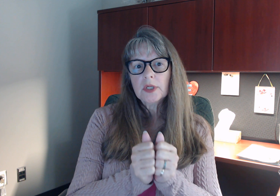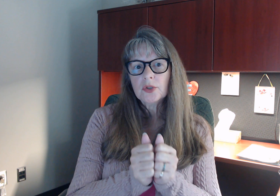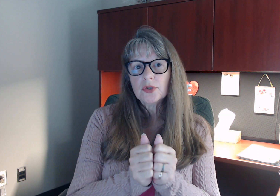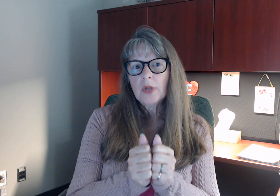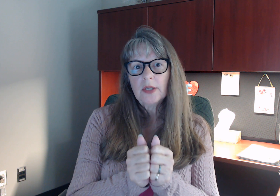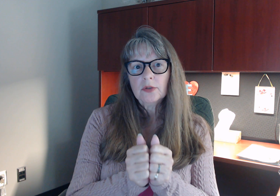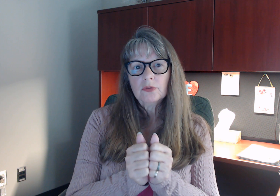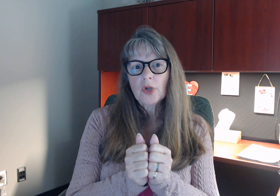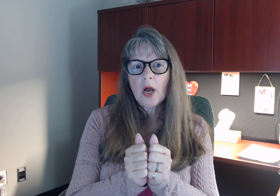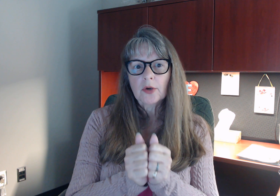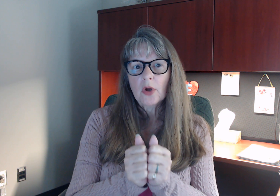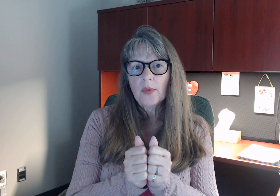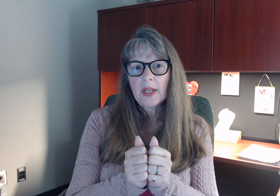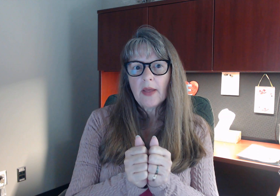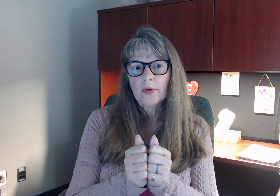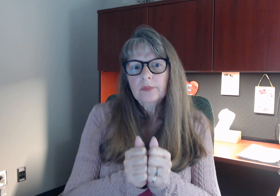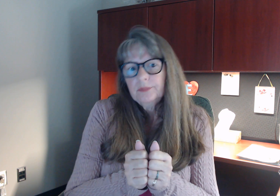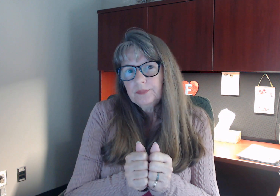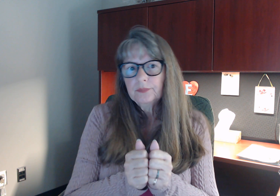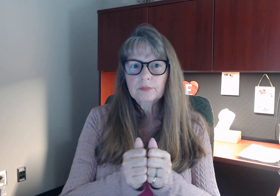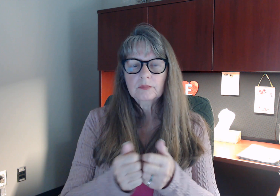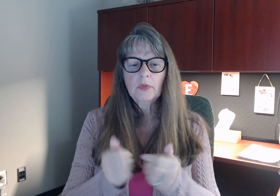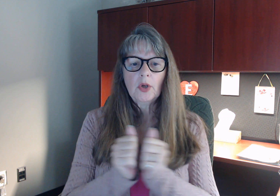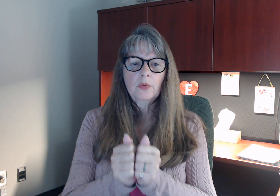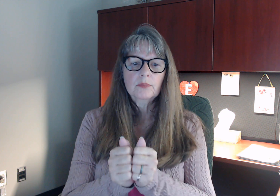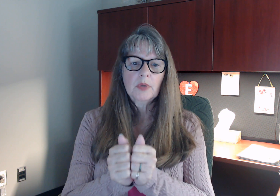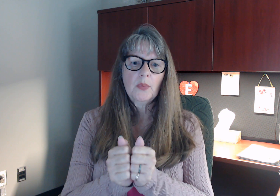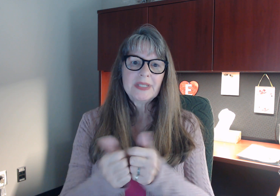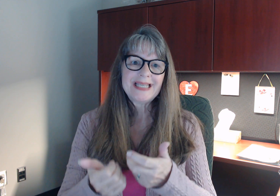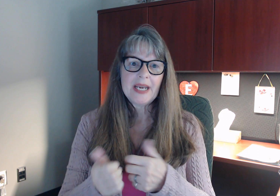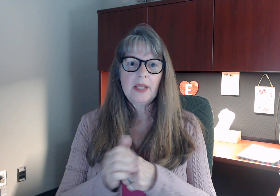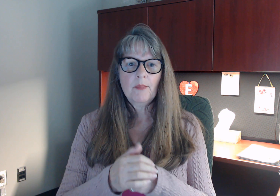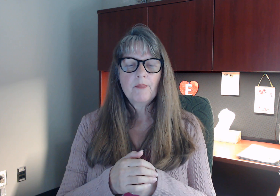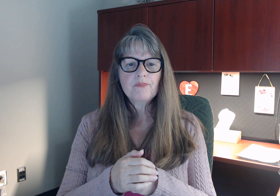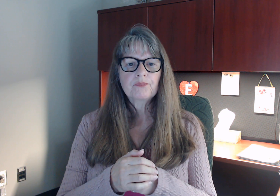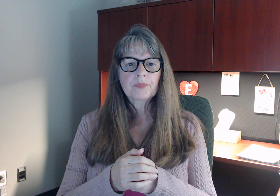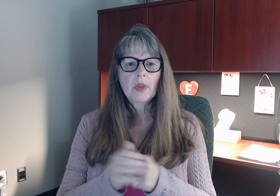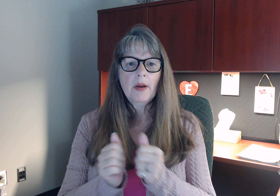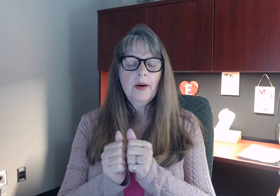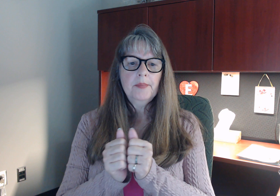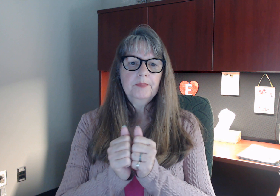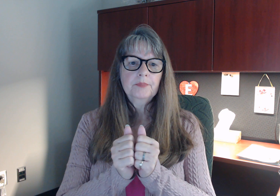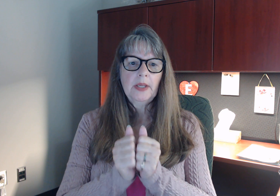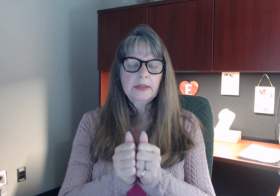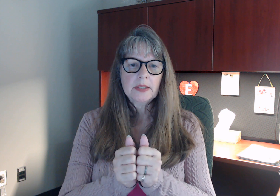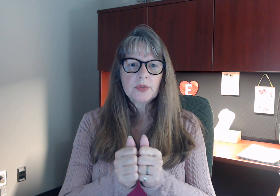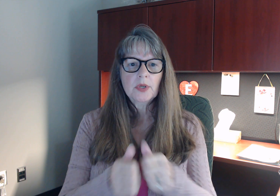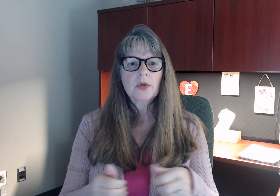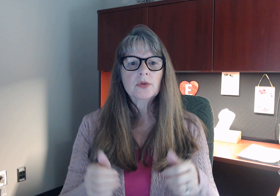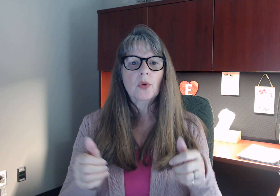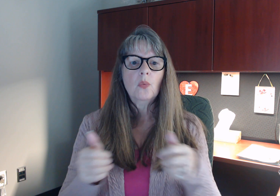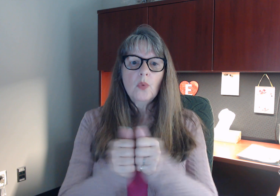Susan and John are going together, going steady, like this. So with,